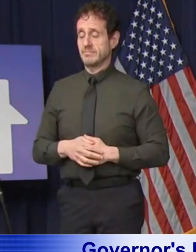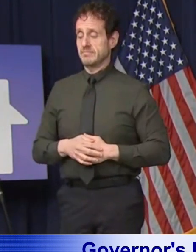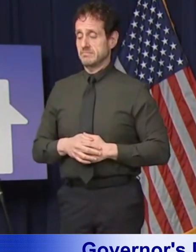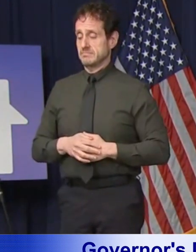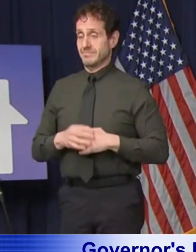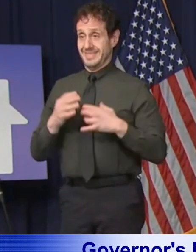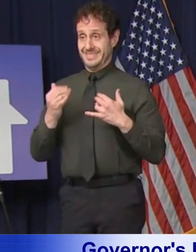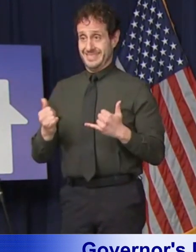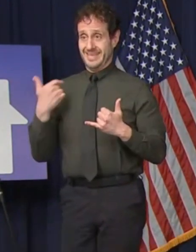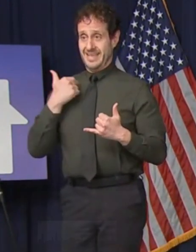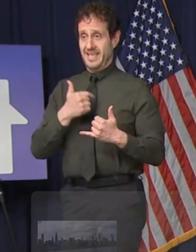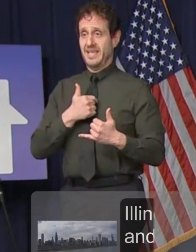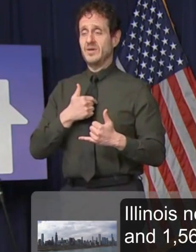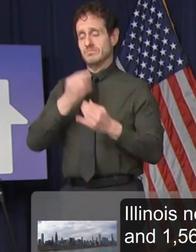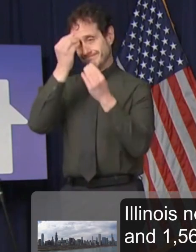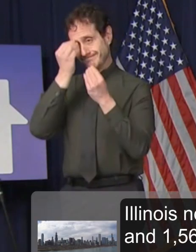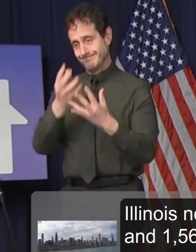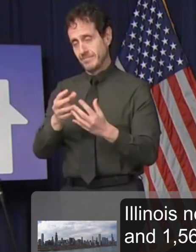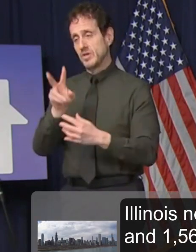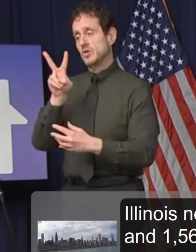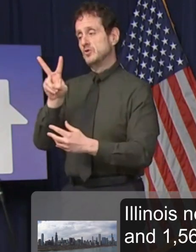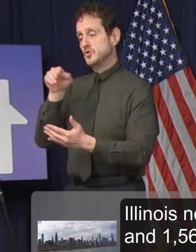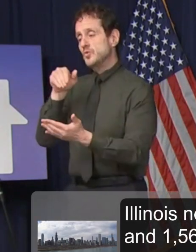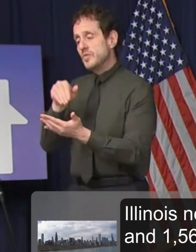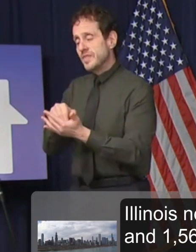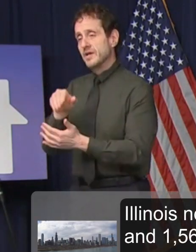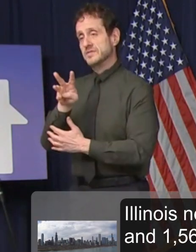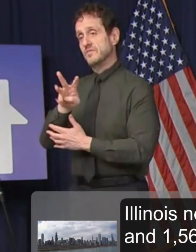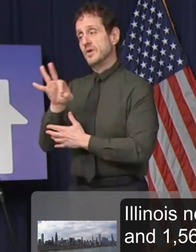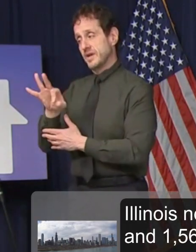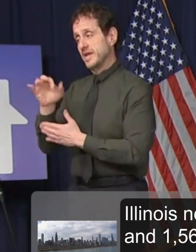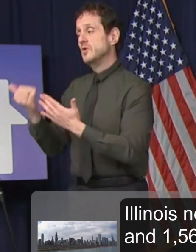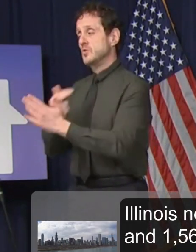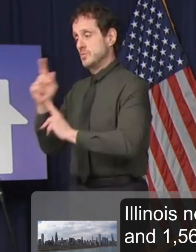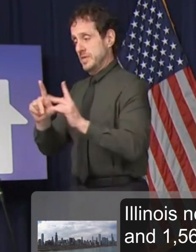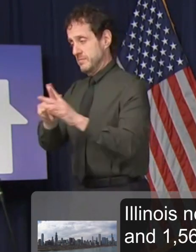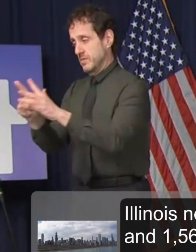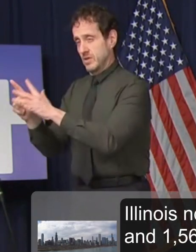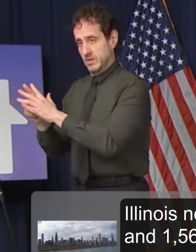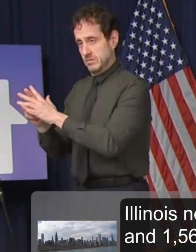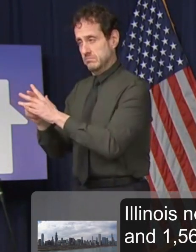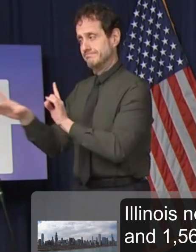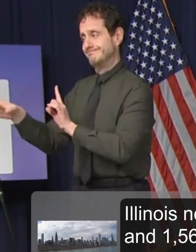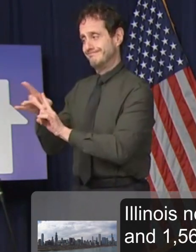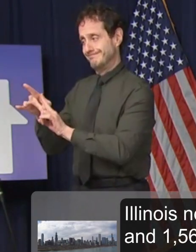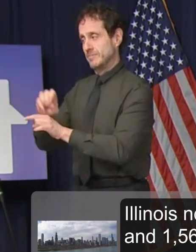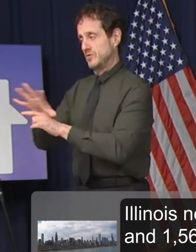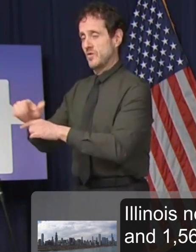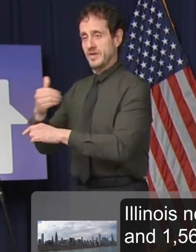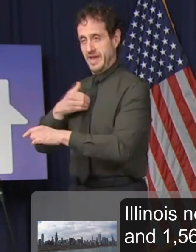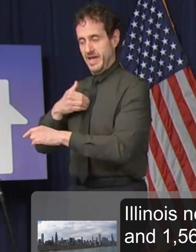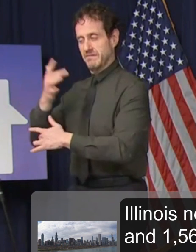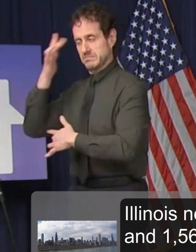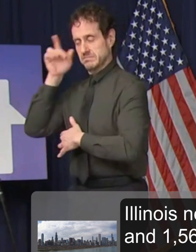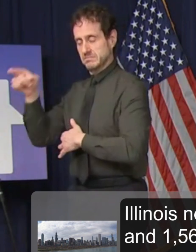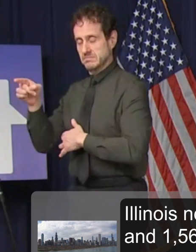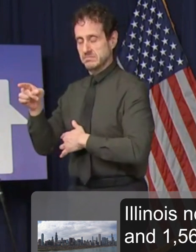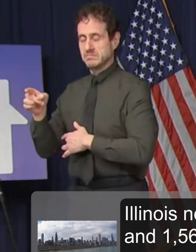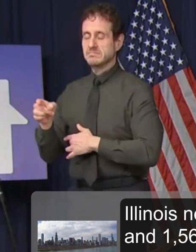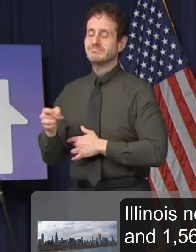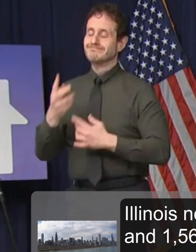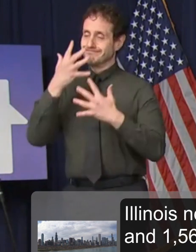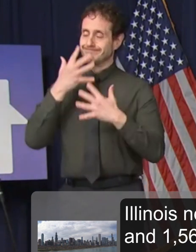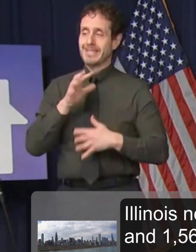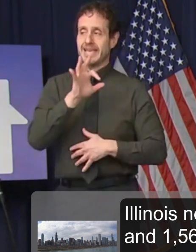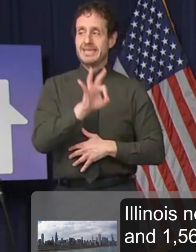we are reporting 2,049 new cases in the state of Illinois, and unfortunately 98 individuals who